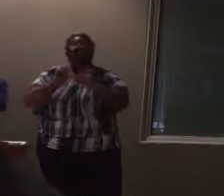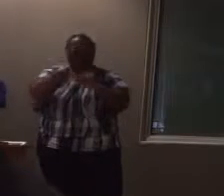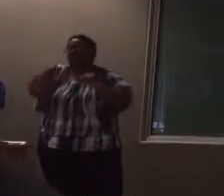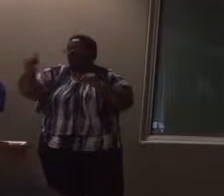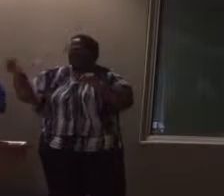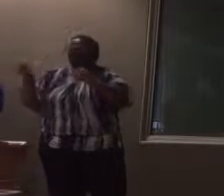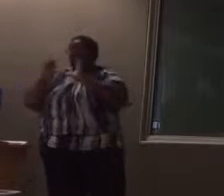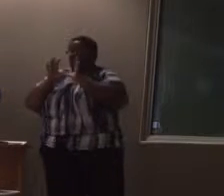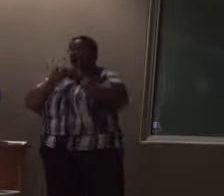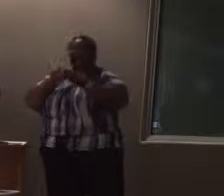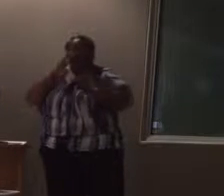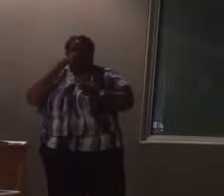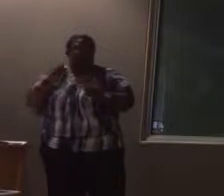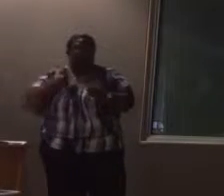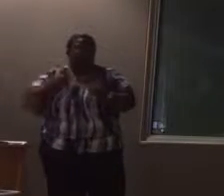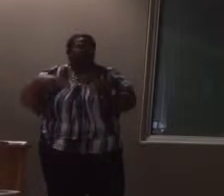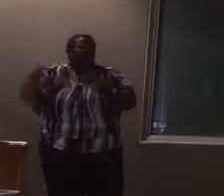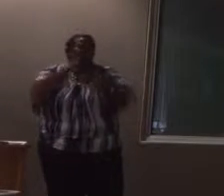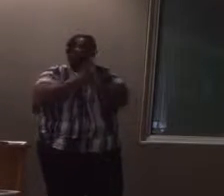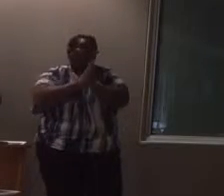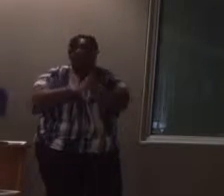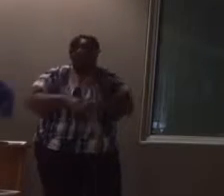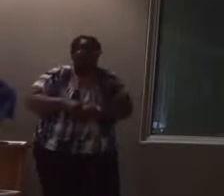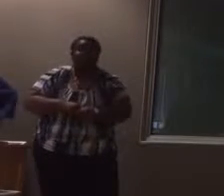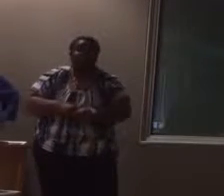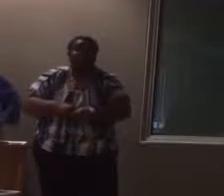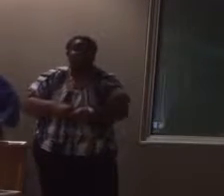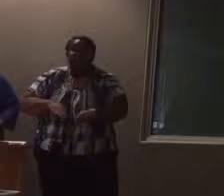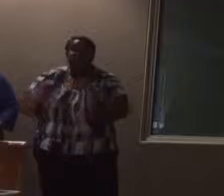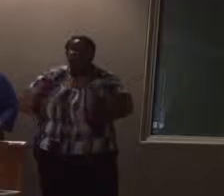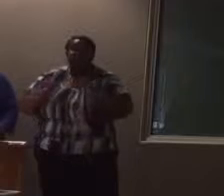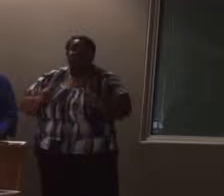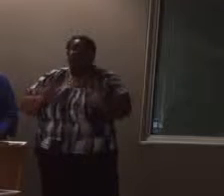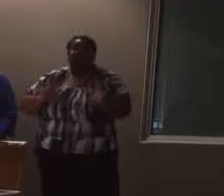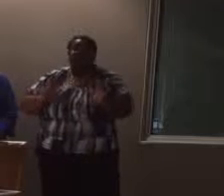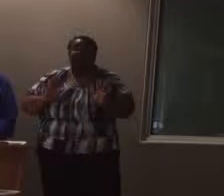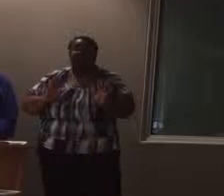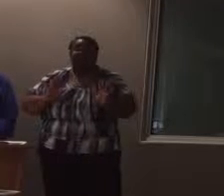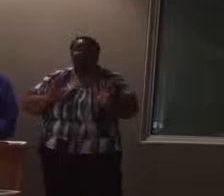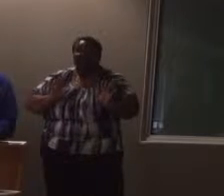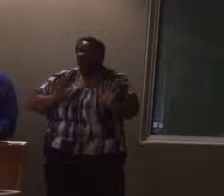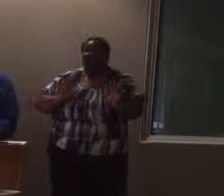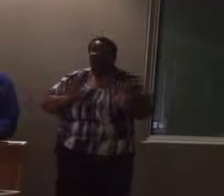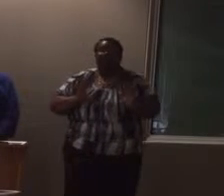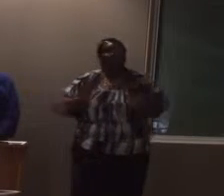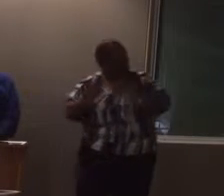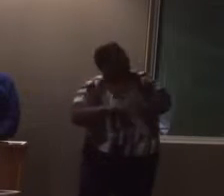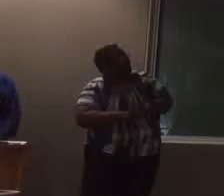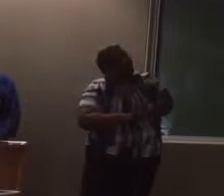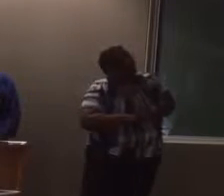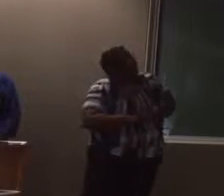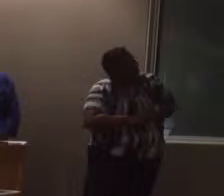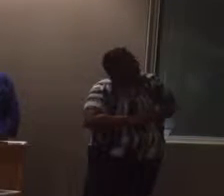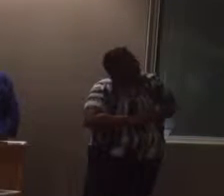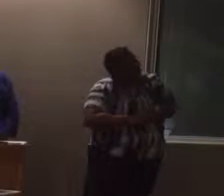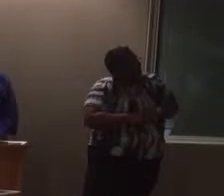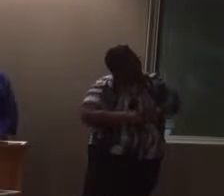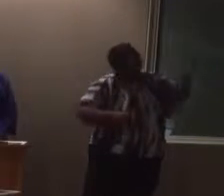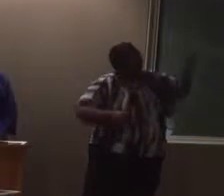you will not have interpreters. Other classes can have interpreters requested for them, okay? All right.